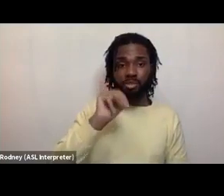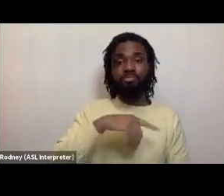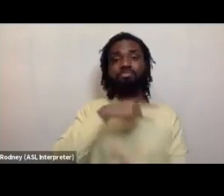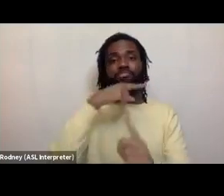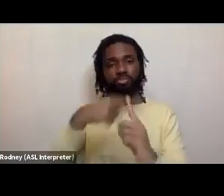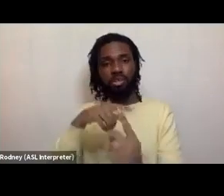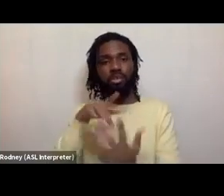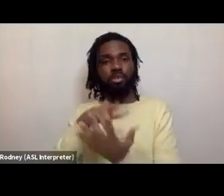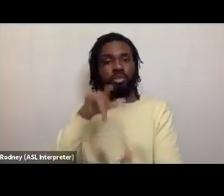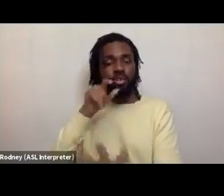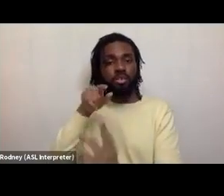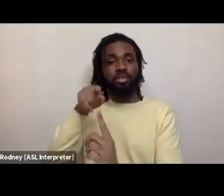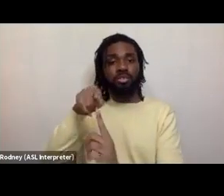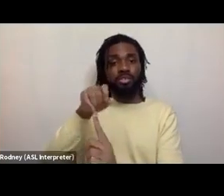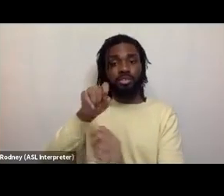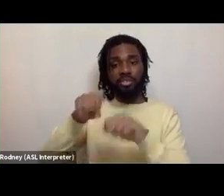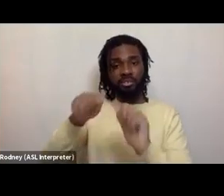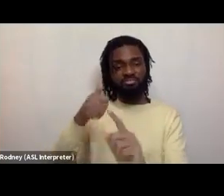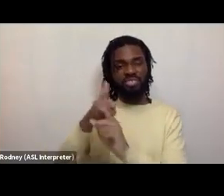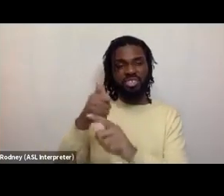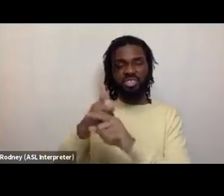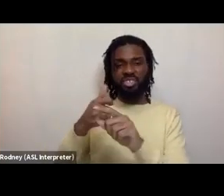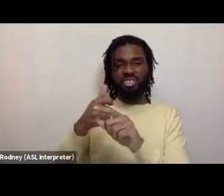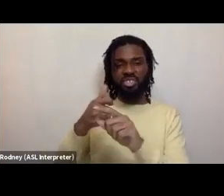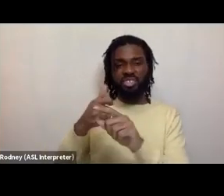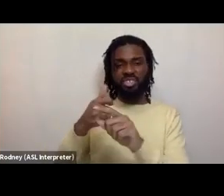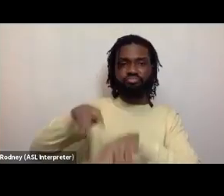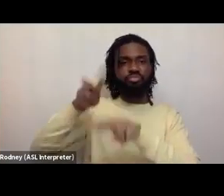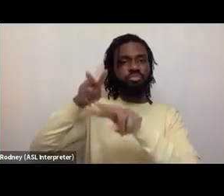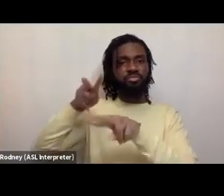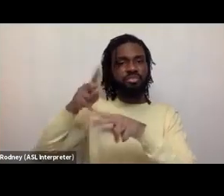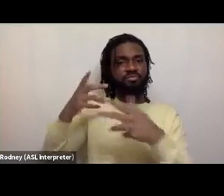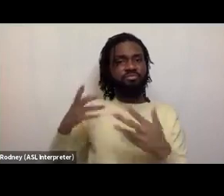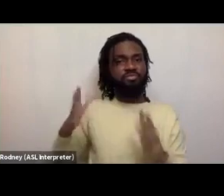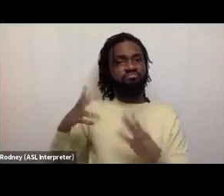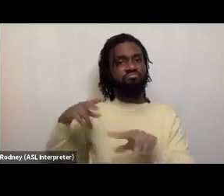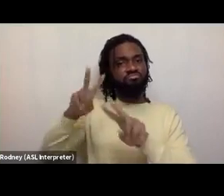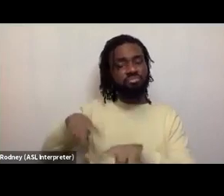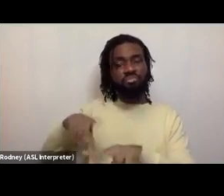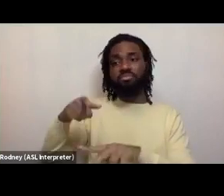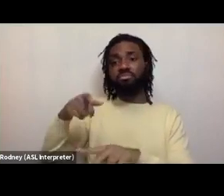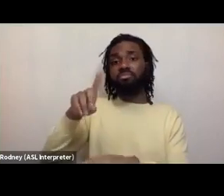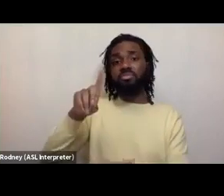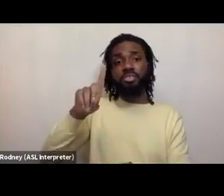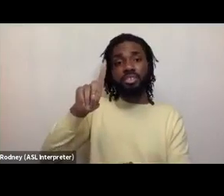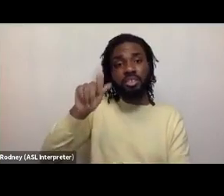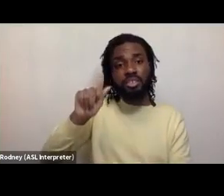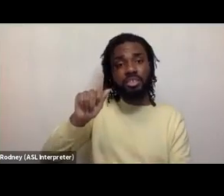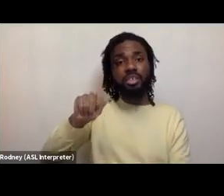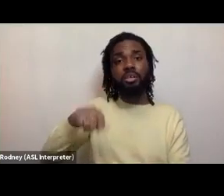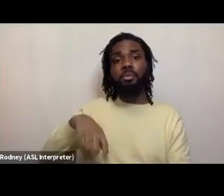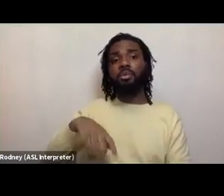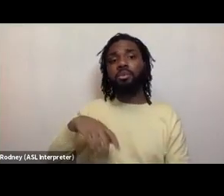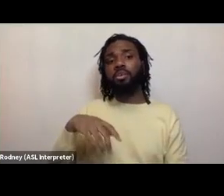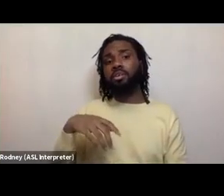that dehumanizes systematically disabled, mad, and